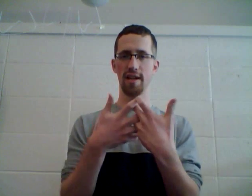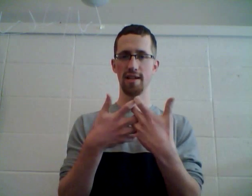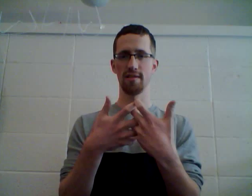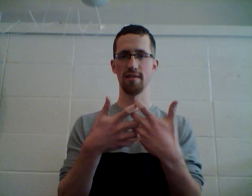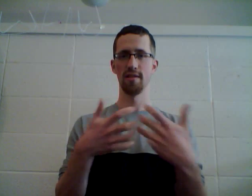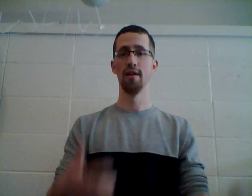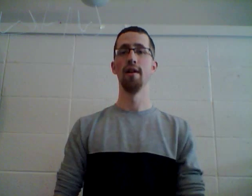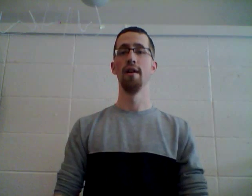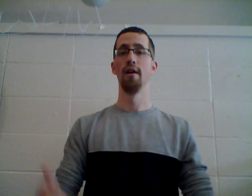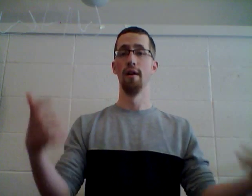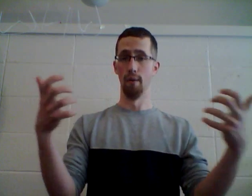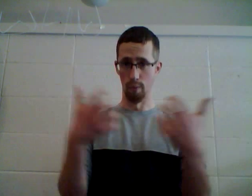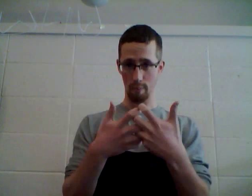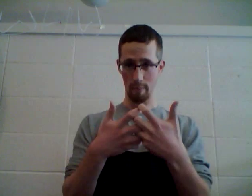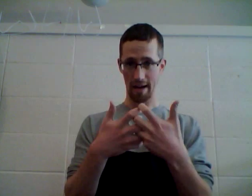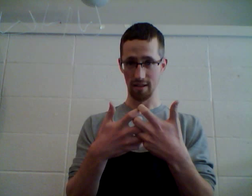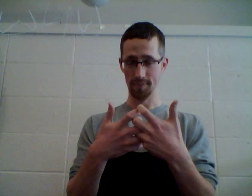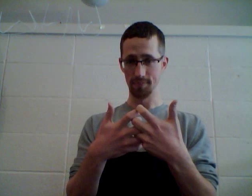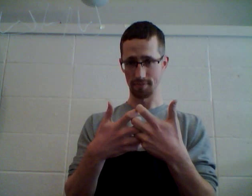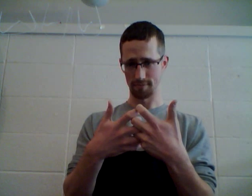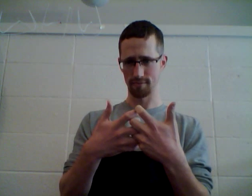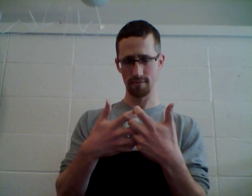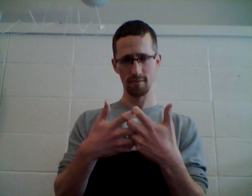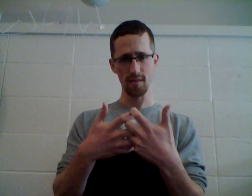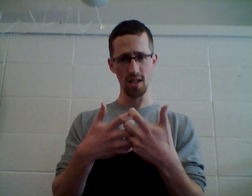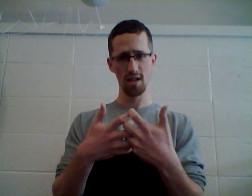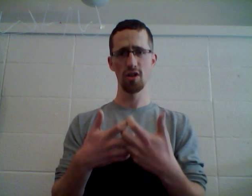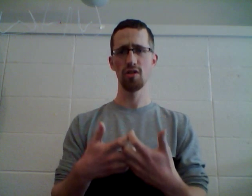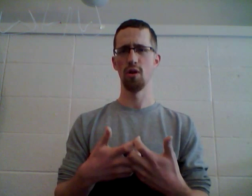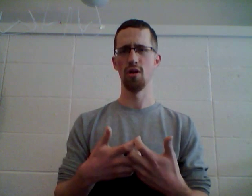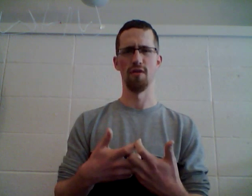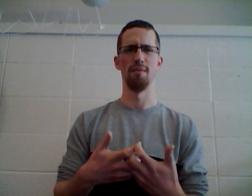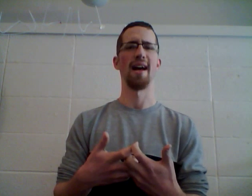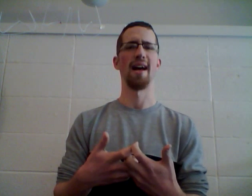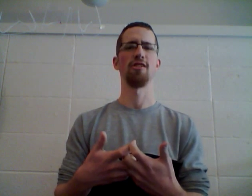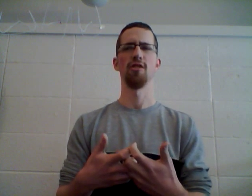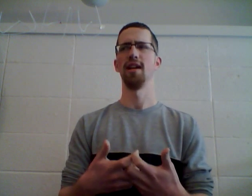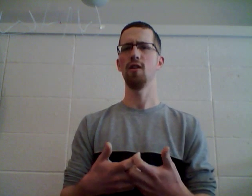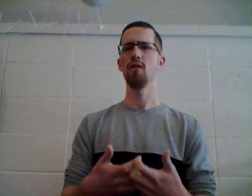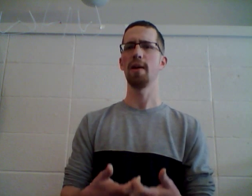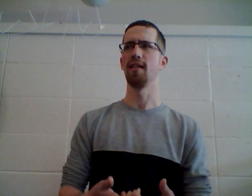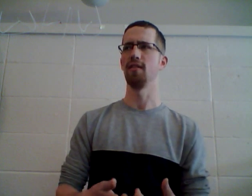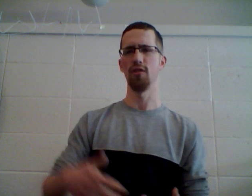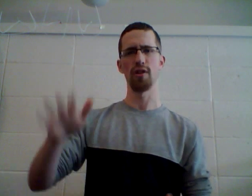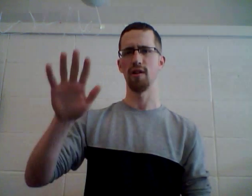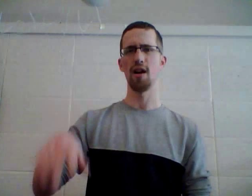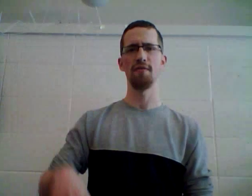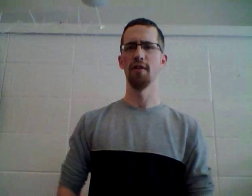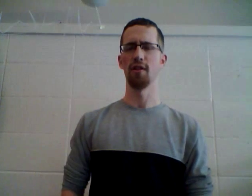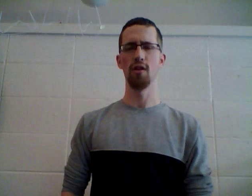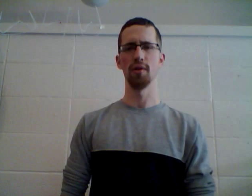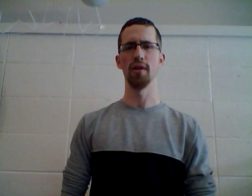interlace. Roommate. And it's also the word for to match, like, oh man, look at her outfit, her clothes really